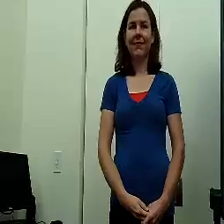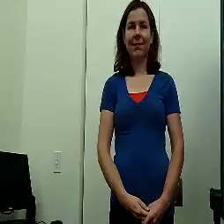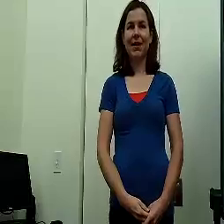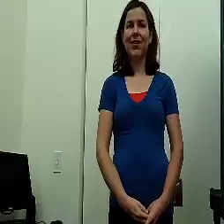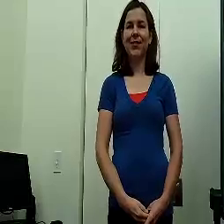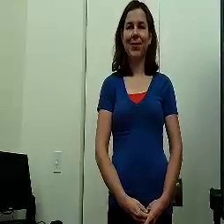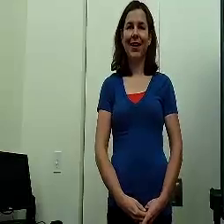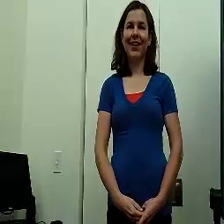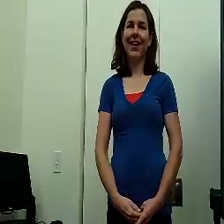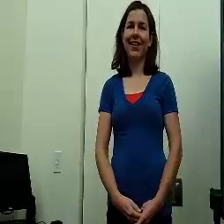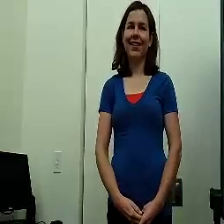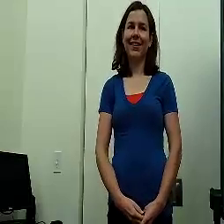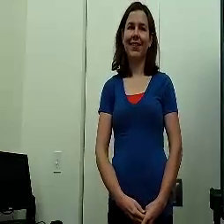Let me know if you want it again.